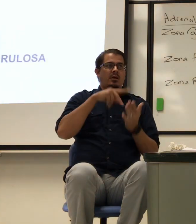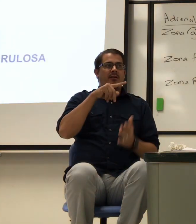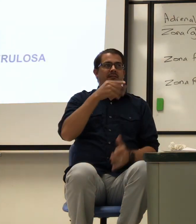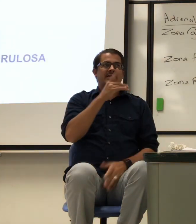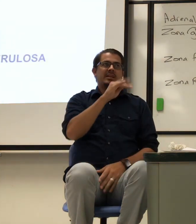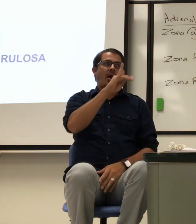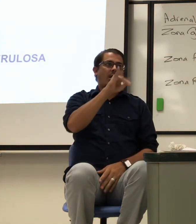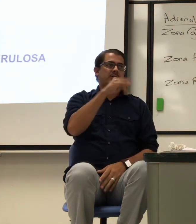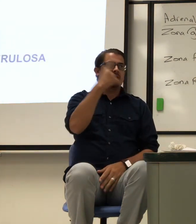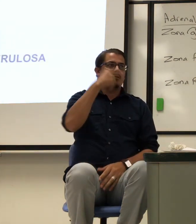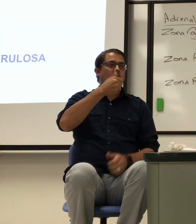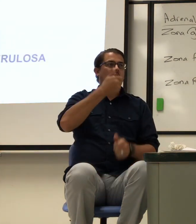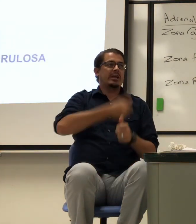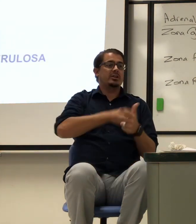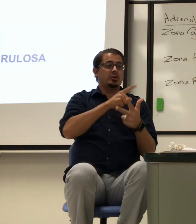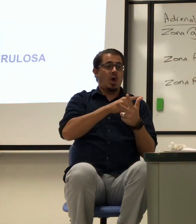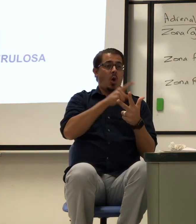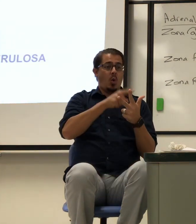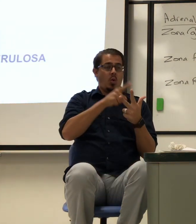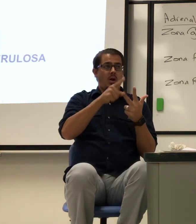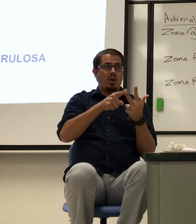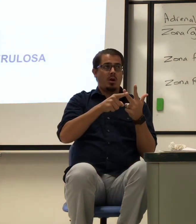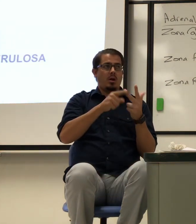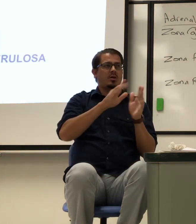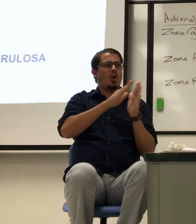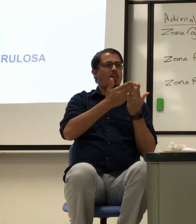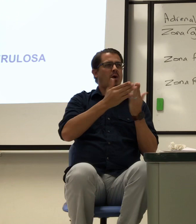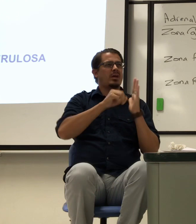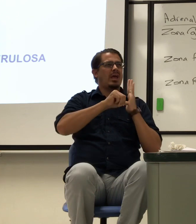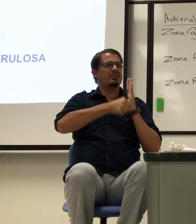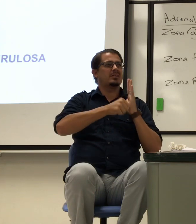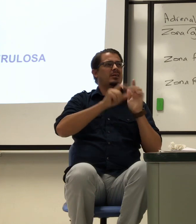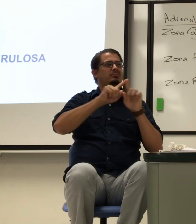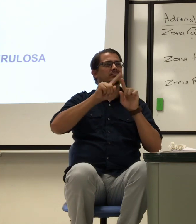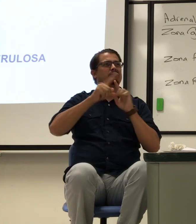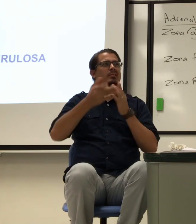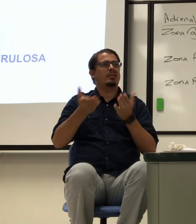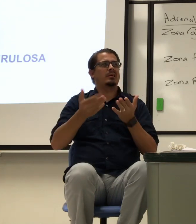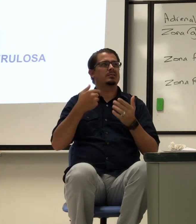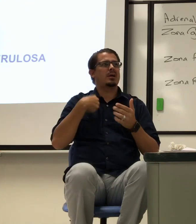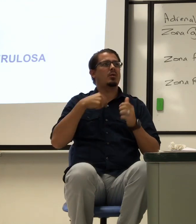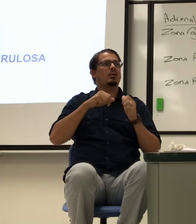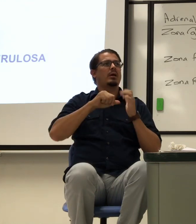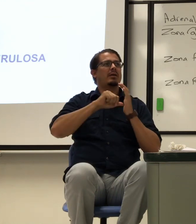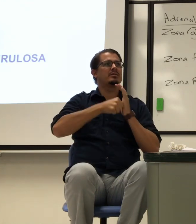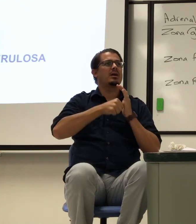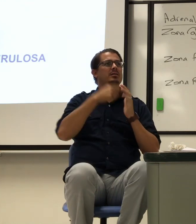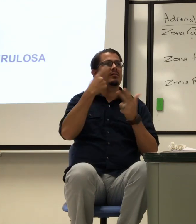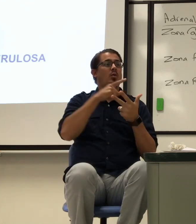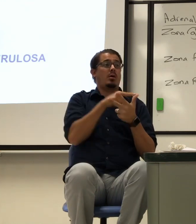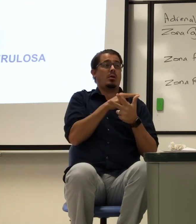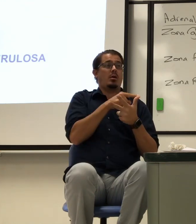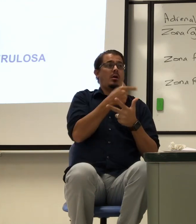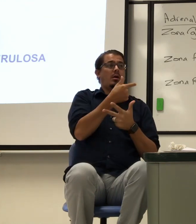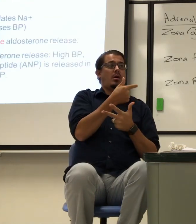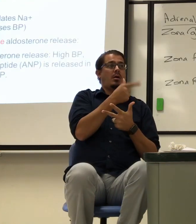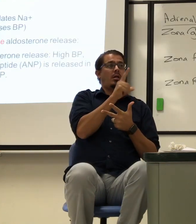of each zone, your book kind of emphasizes different things, and I would like to emphasize for the zona